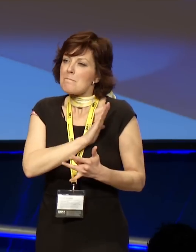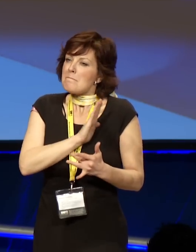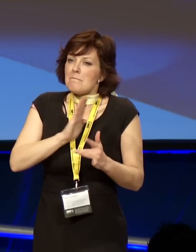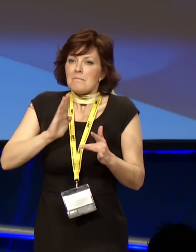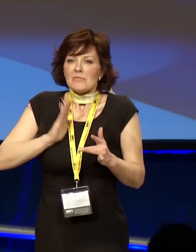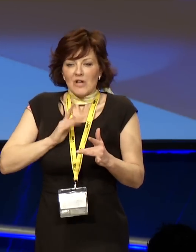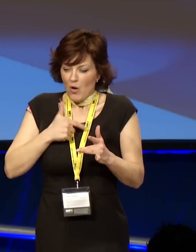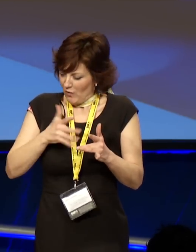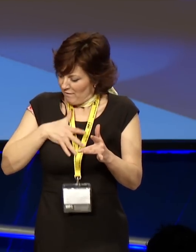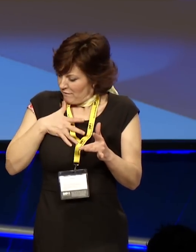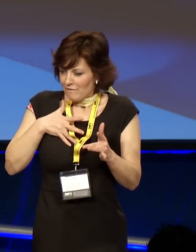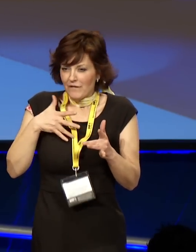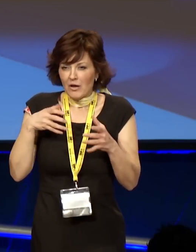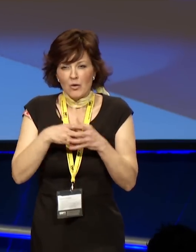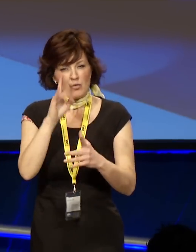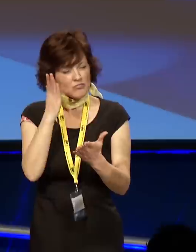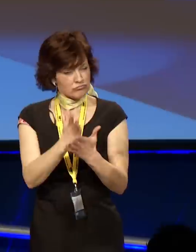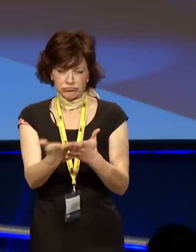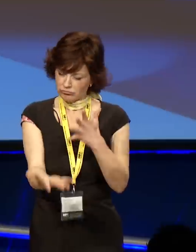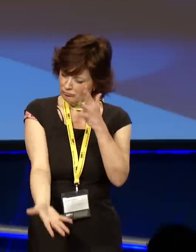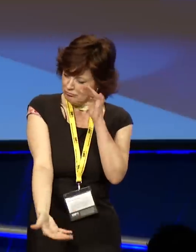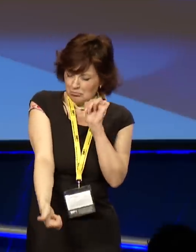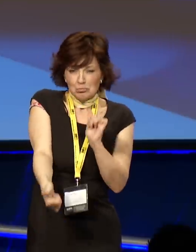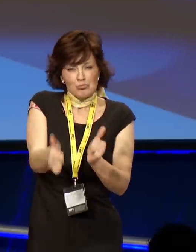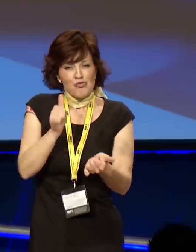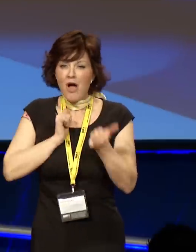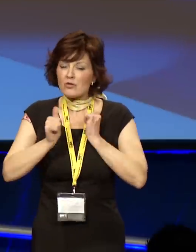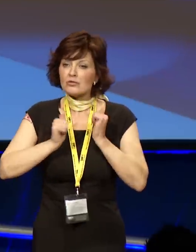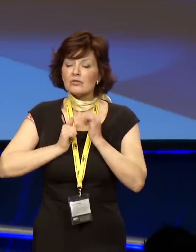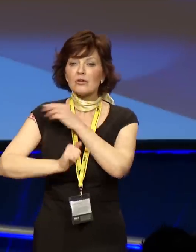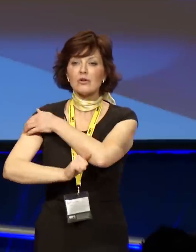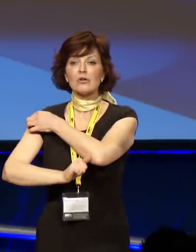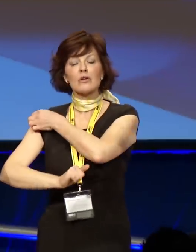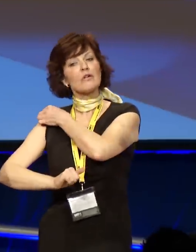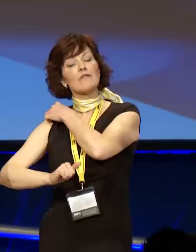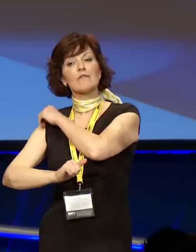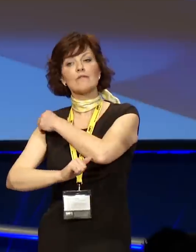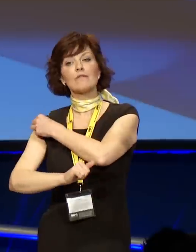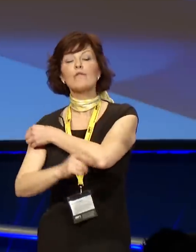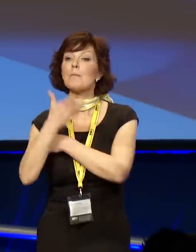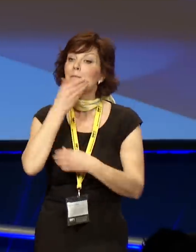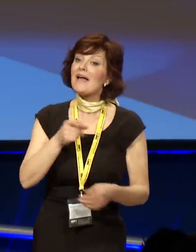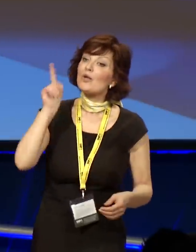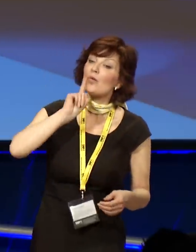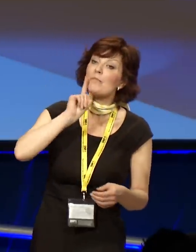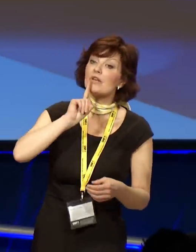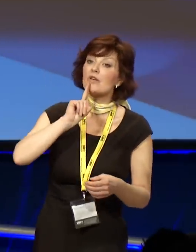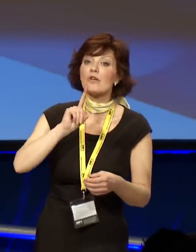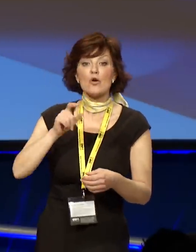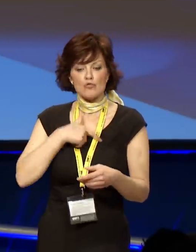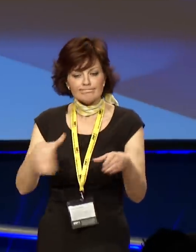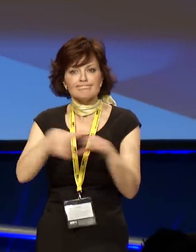is we are extraordinarily proud of our men and women who fight, but we're also extraordinarily